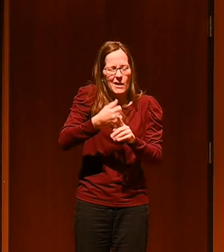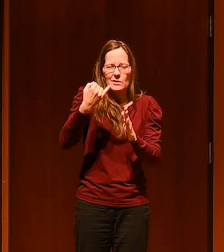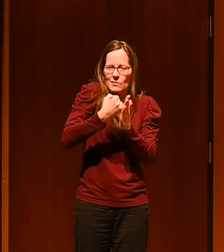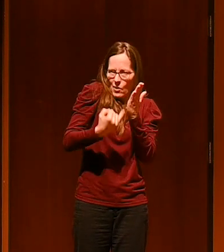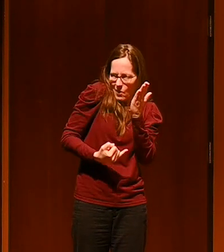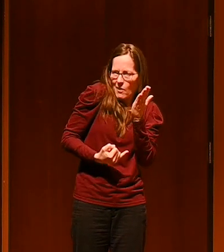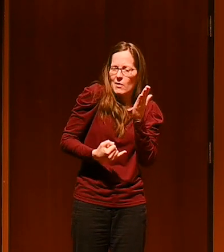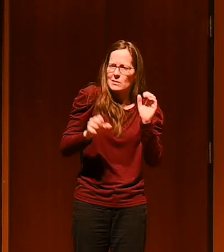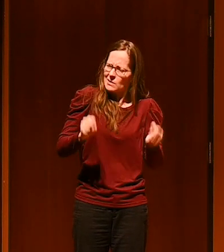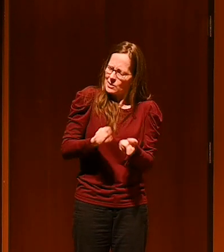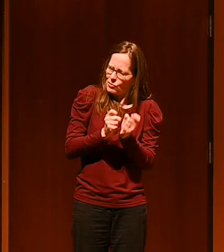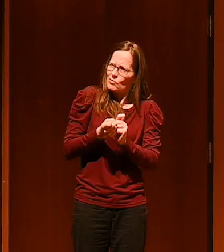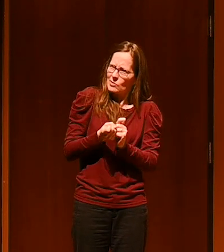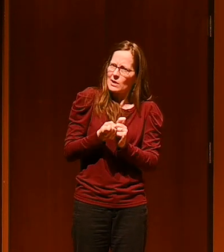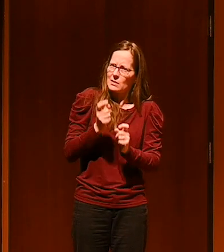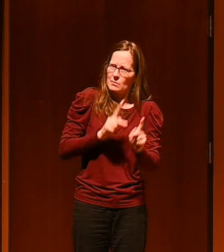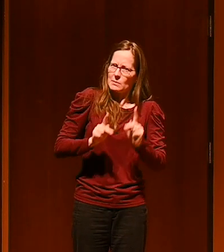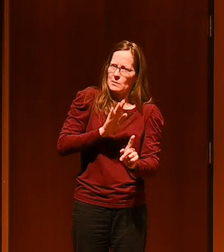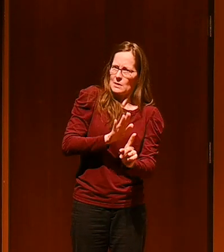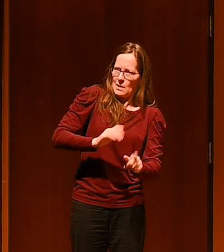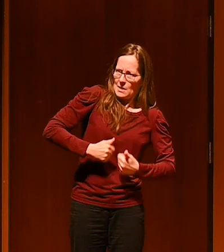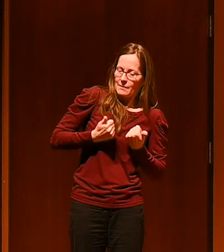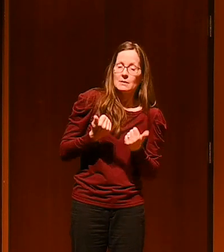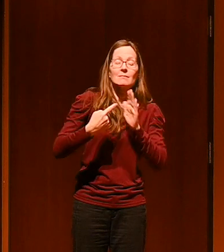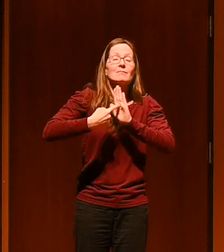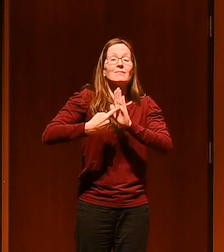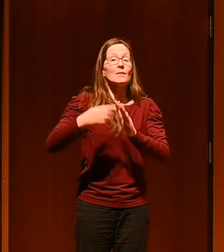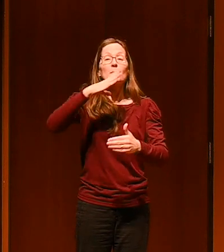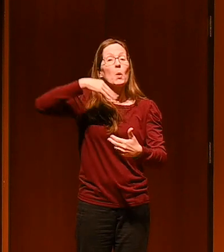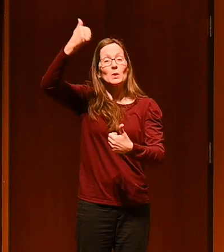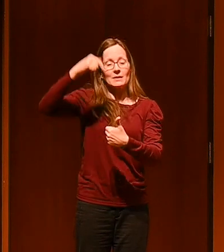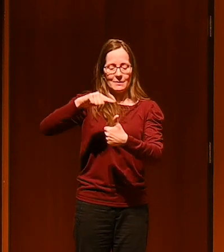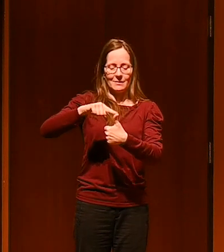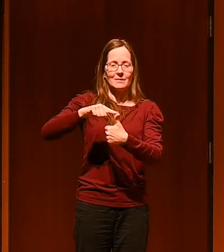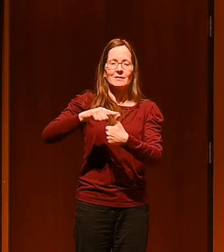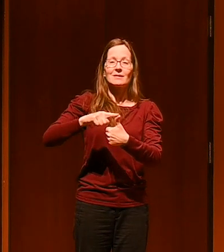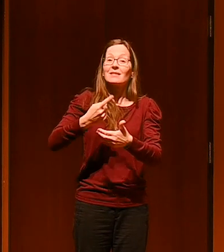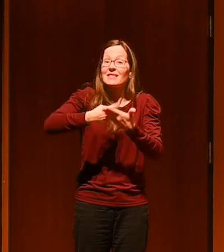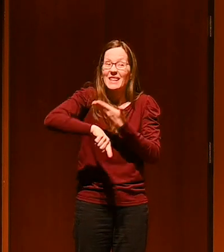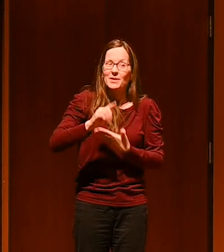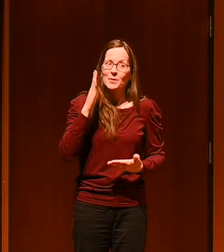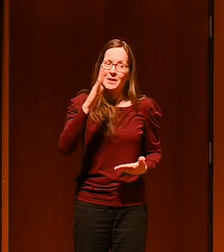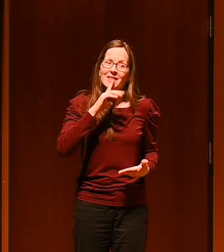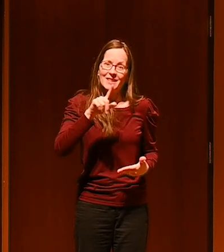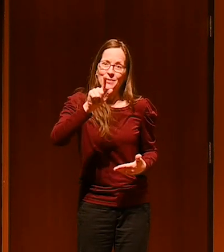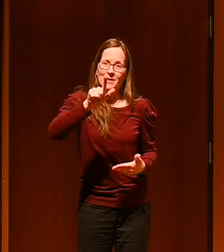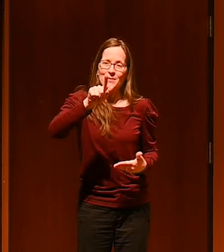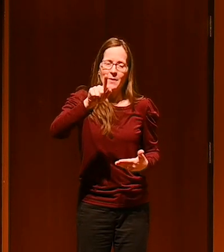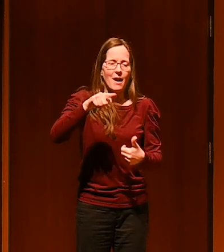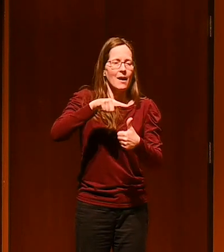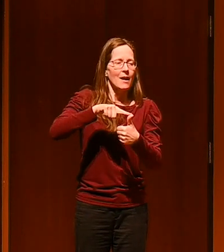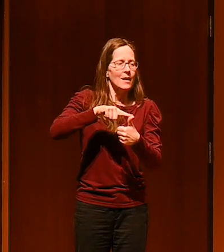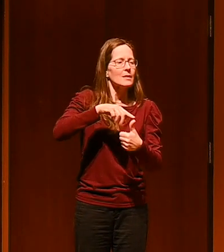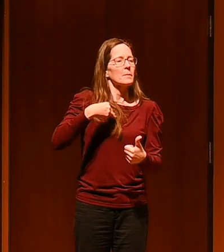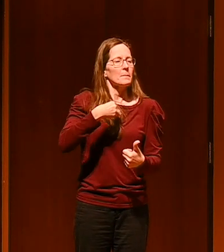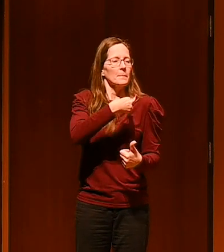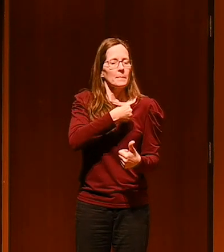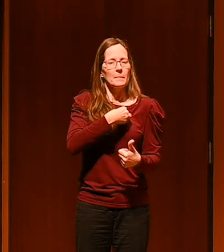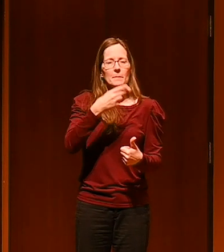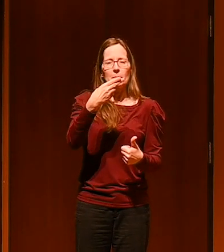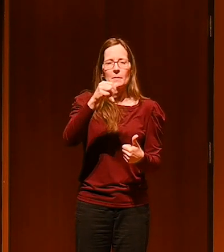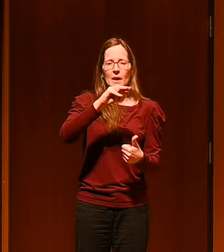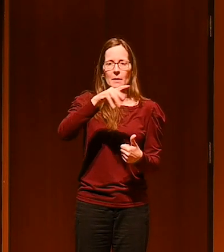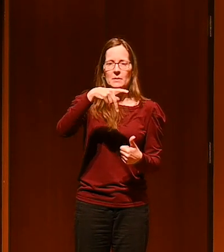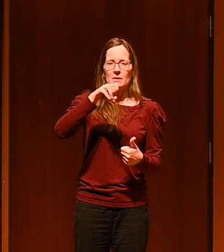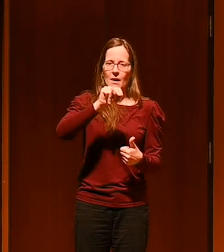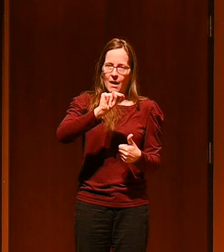life. For example, my oldest son, who is turning 21 next week, is a member of the Hampton University's Marching Force,